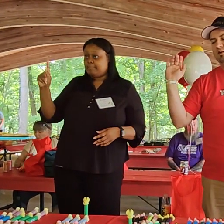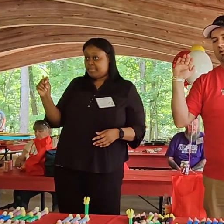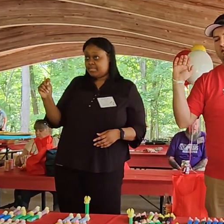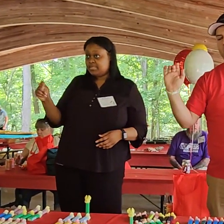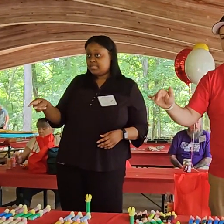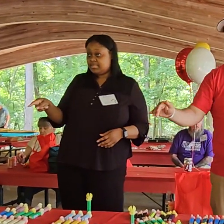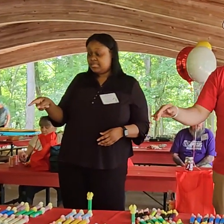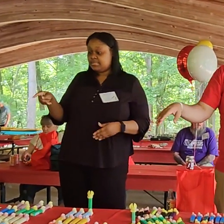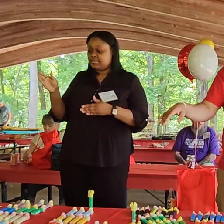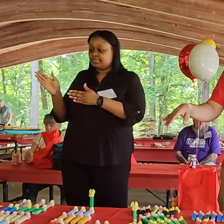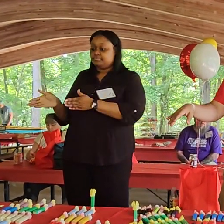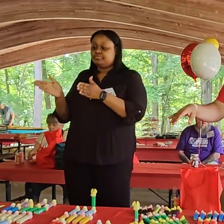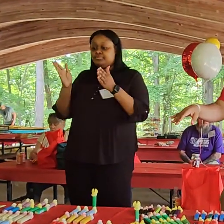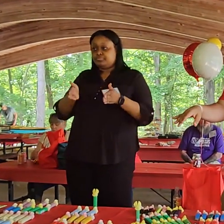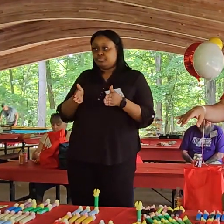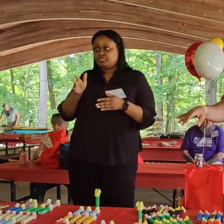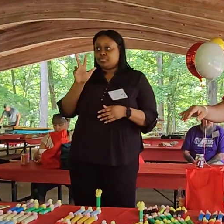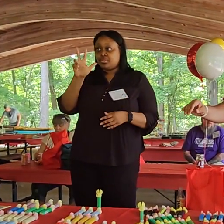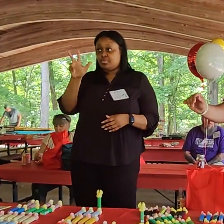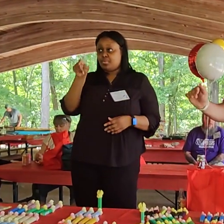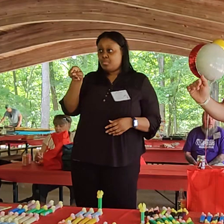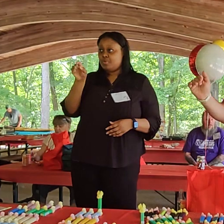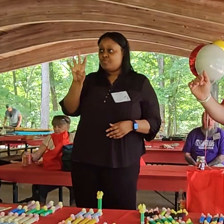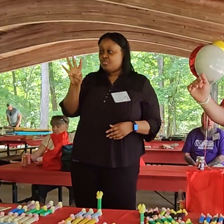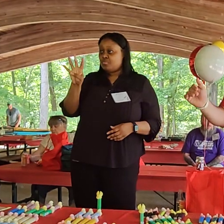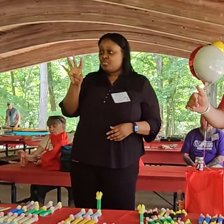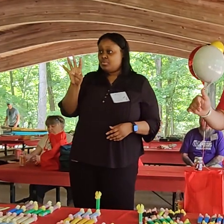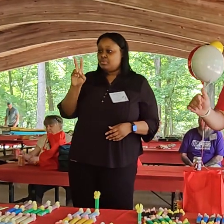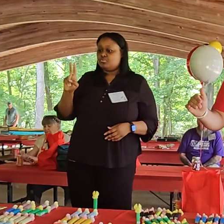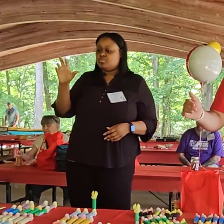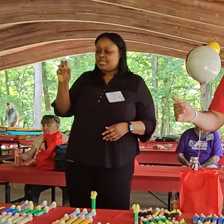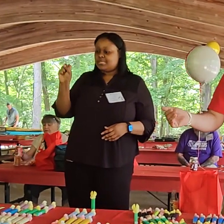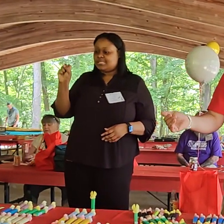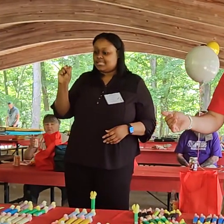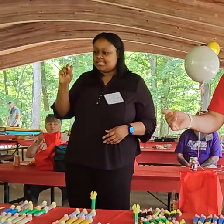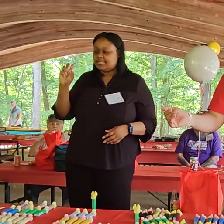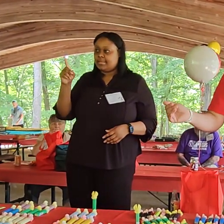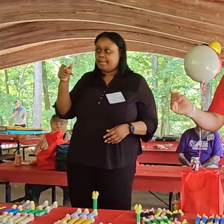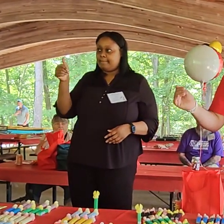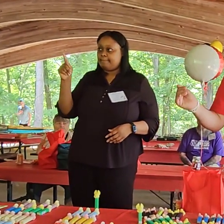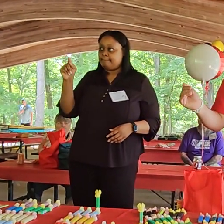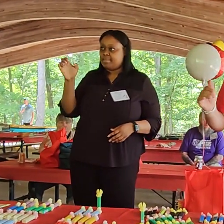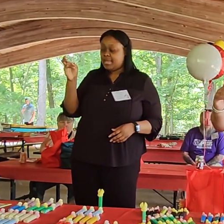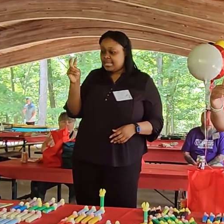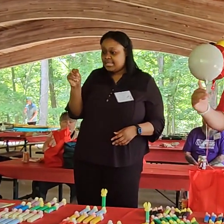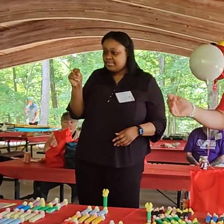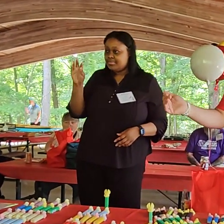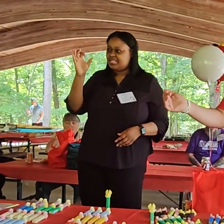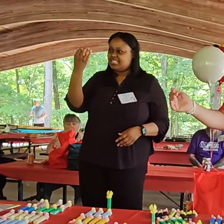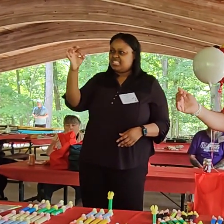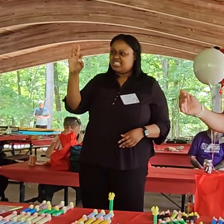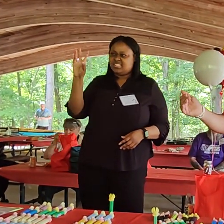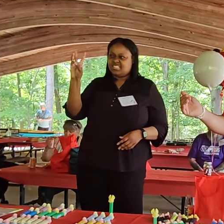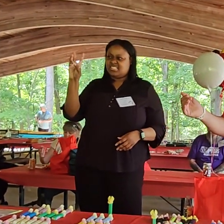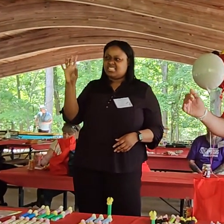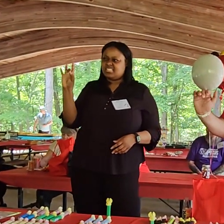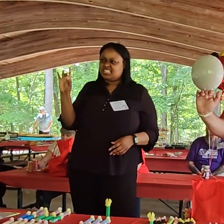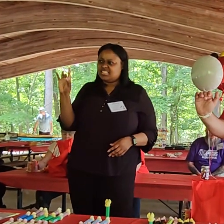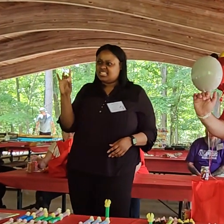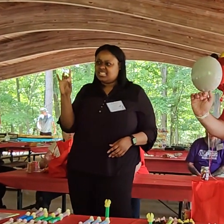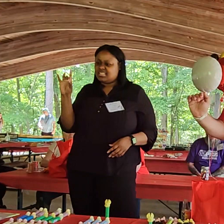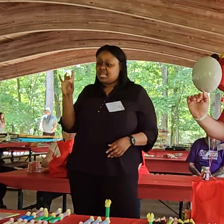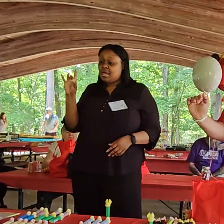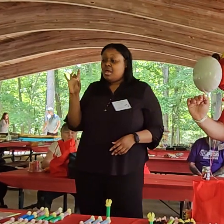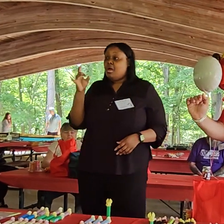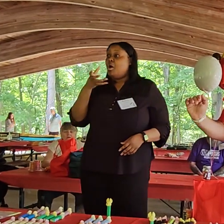patent, then the 3.4 U.S. patent, which was in 1968. So some of these dispensers are pretty